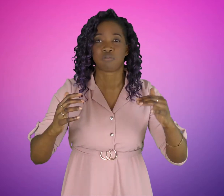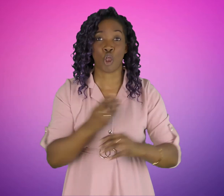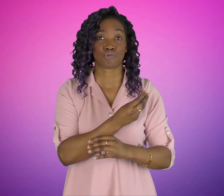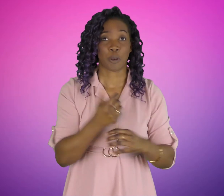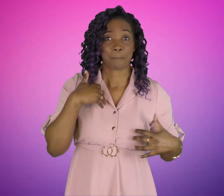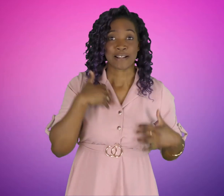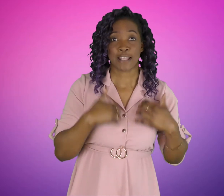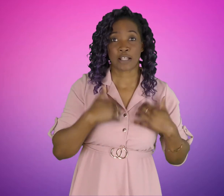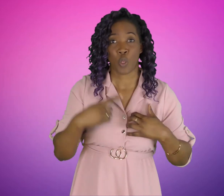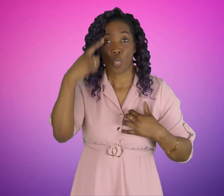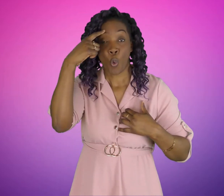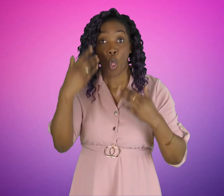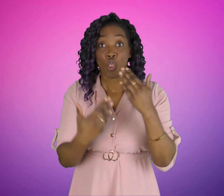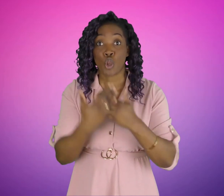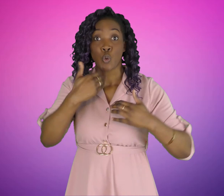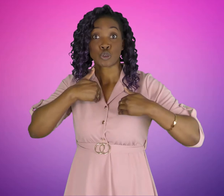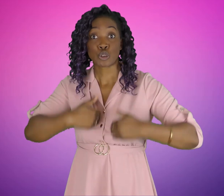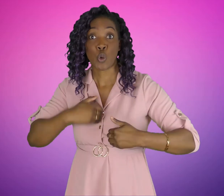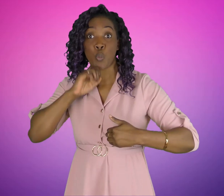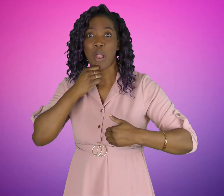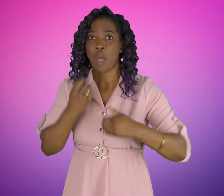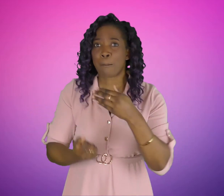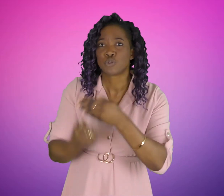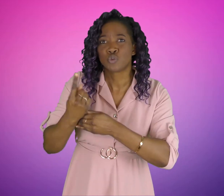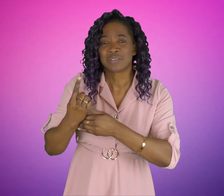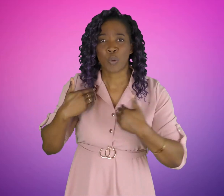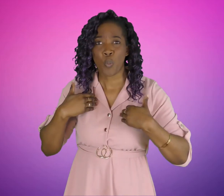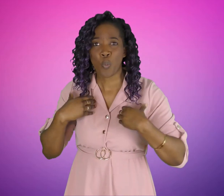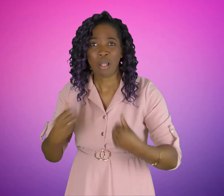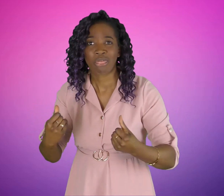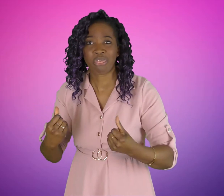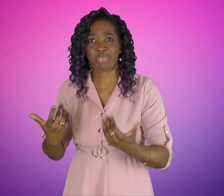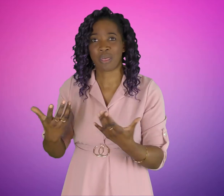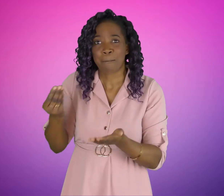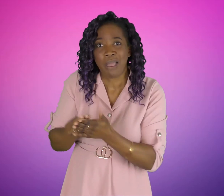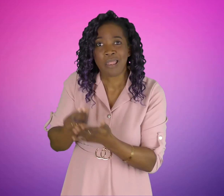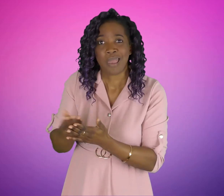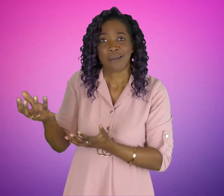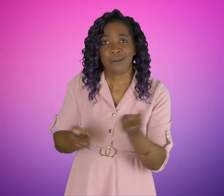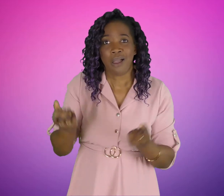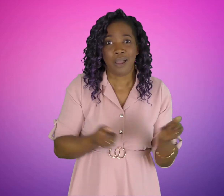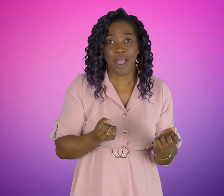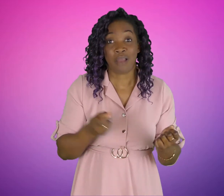The people gathered in the streets. Some were excited. They thought the new suit would bring opportunities,